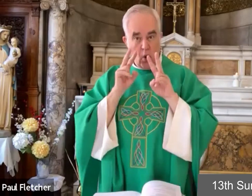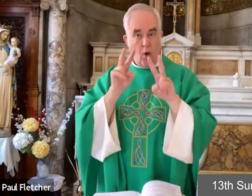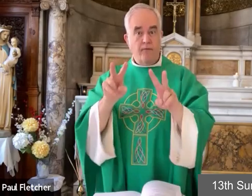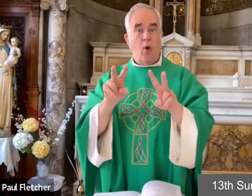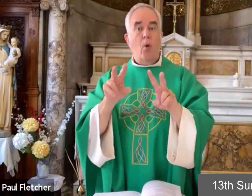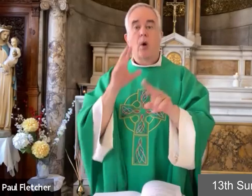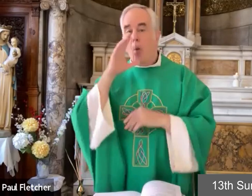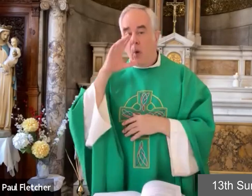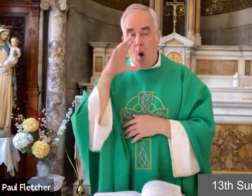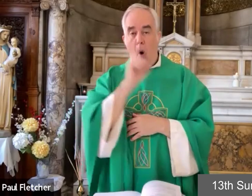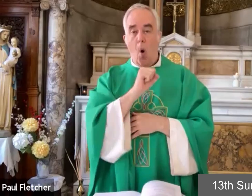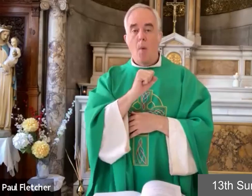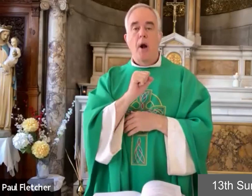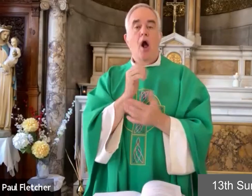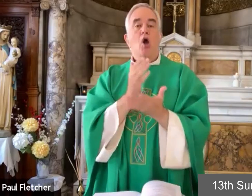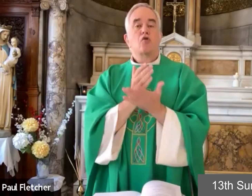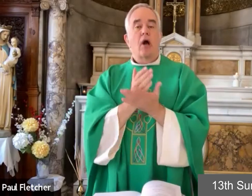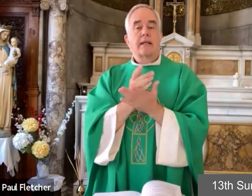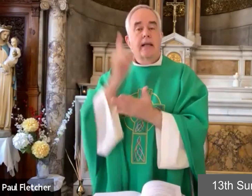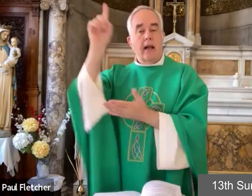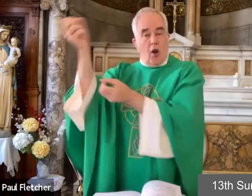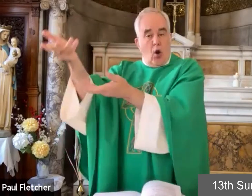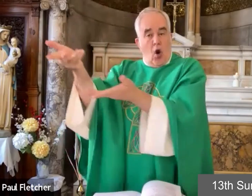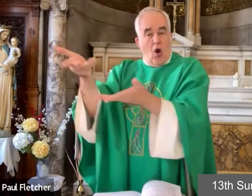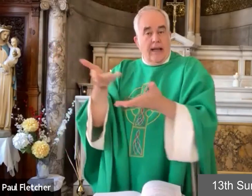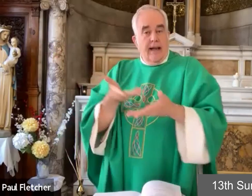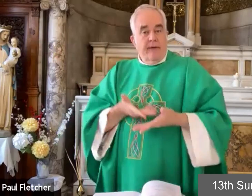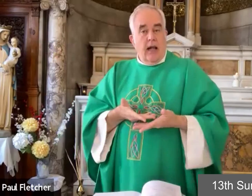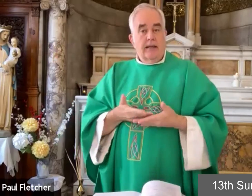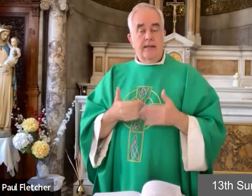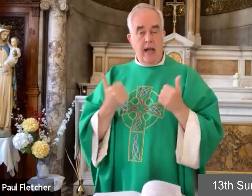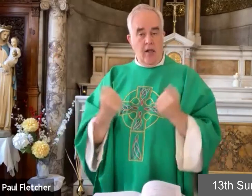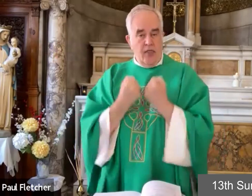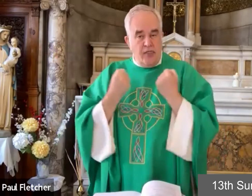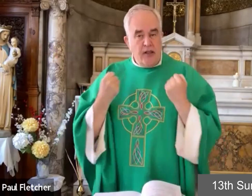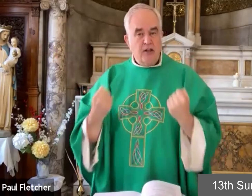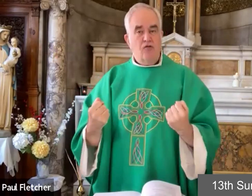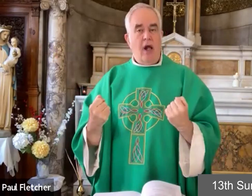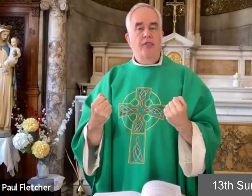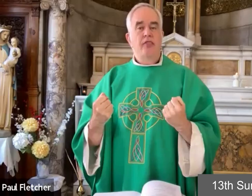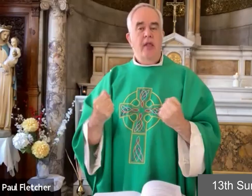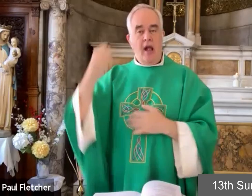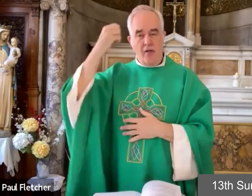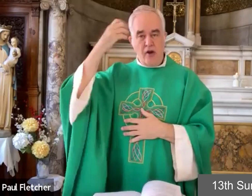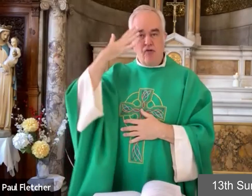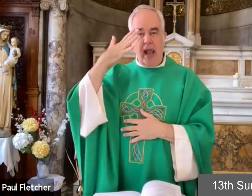look forward for hope, trusting in God giving us the strength, the